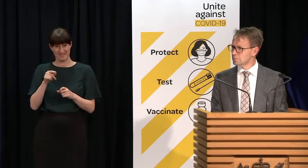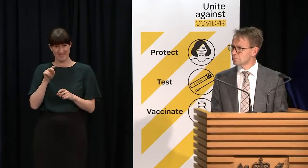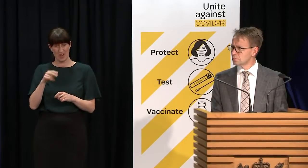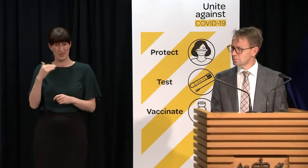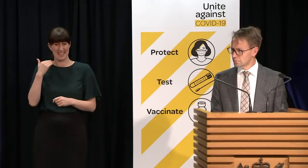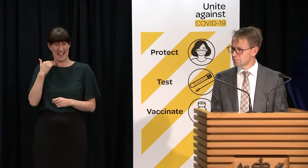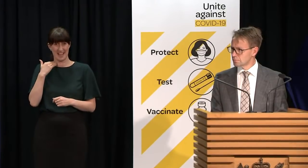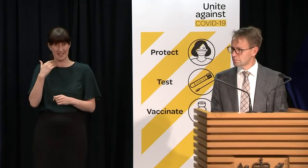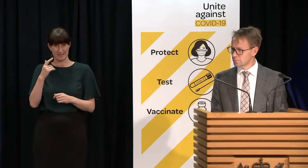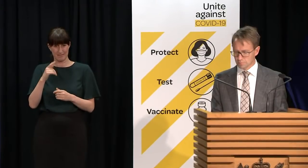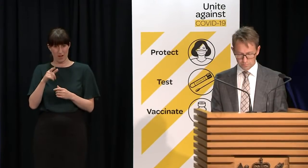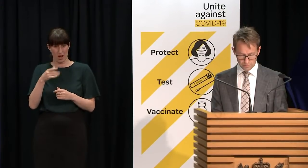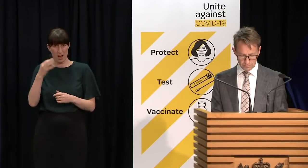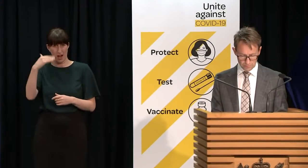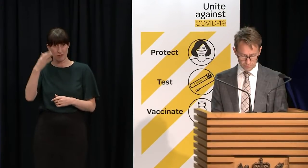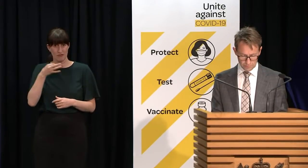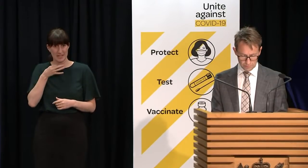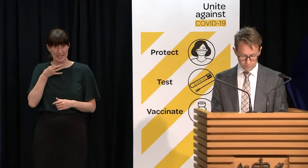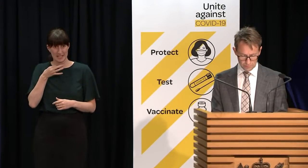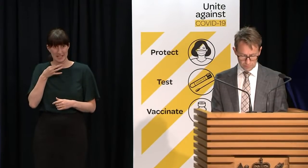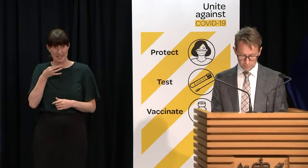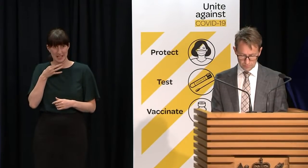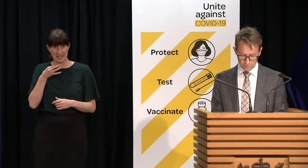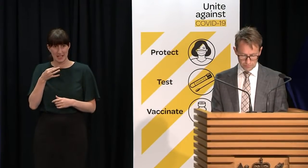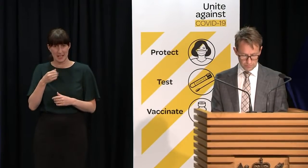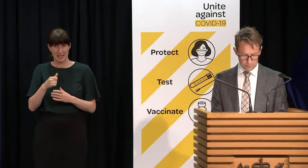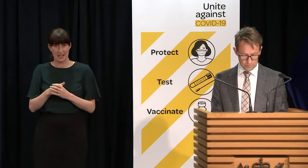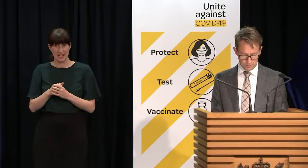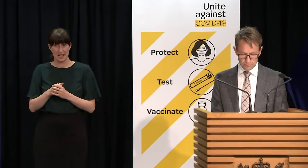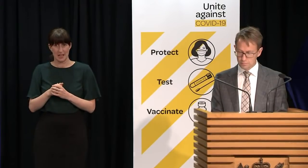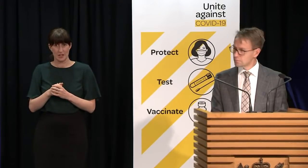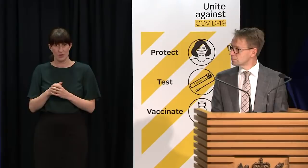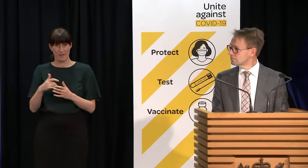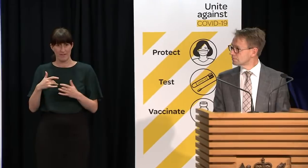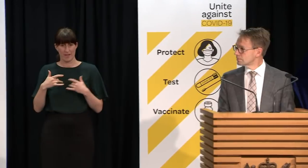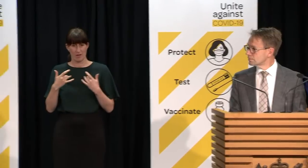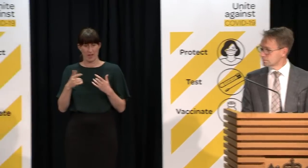about this given these groups are likely to have sort of mistrust for authorities?